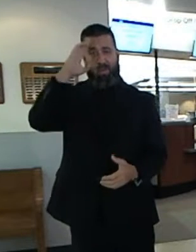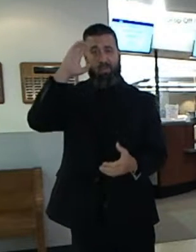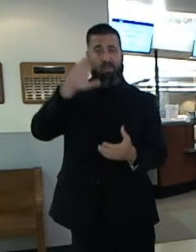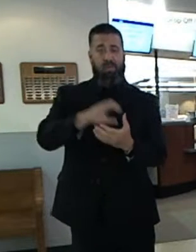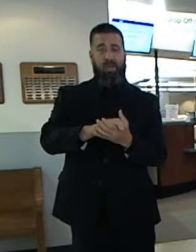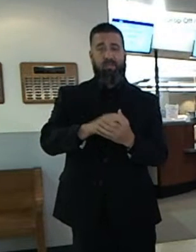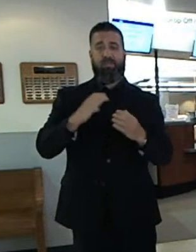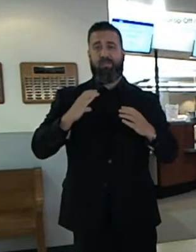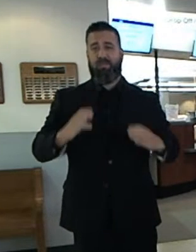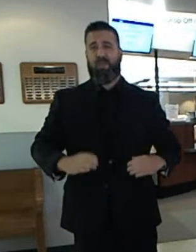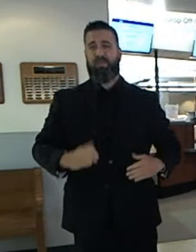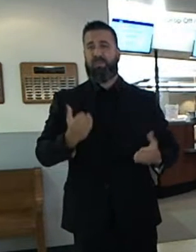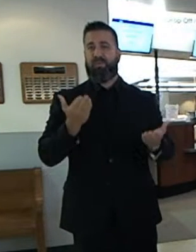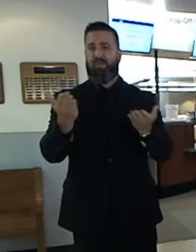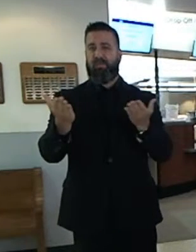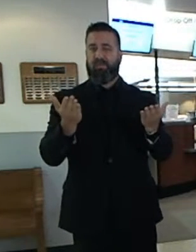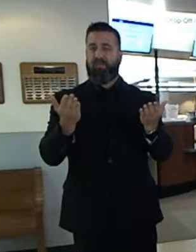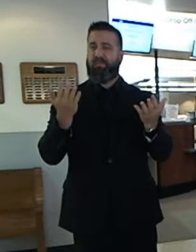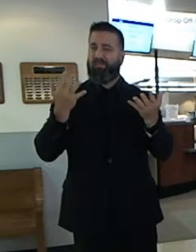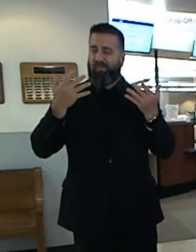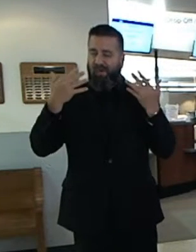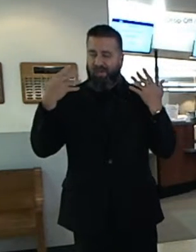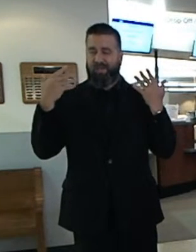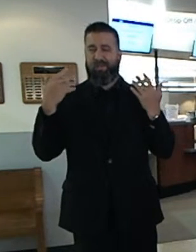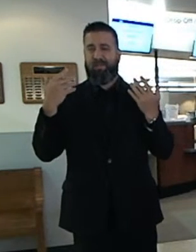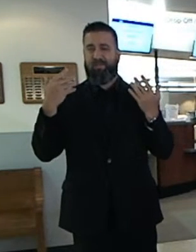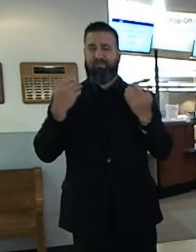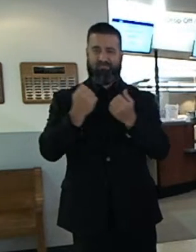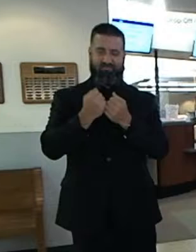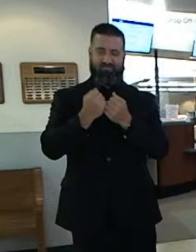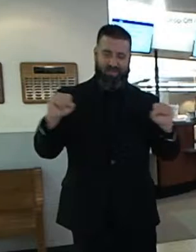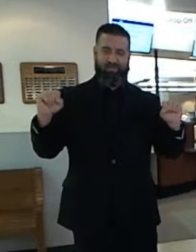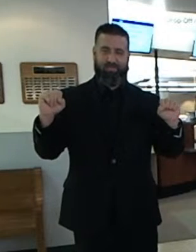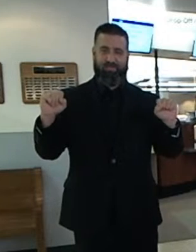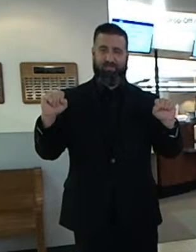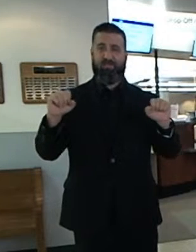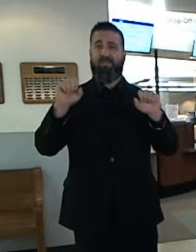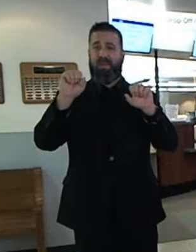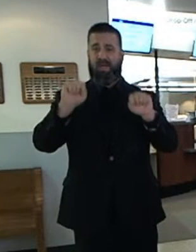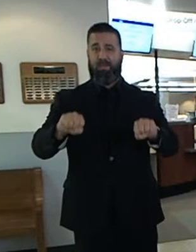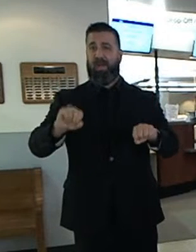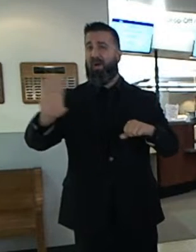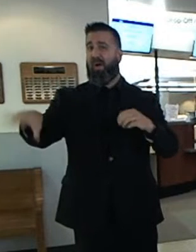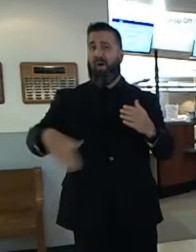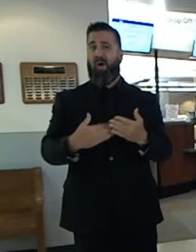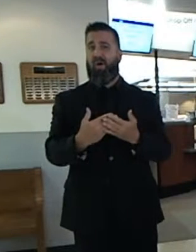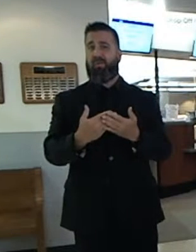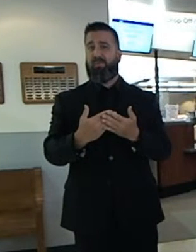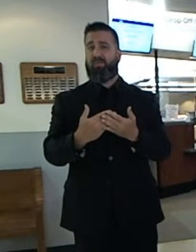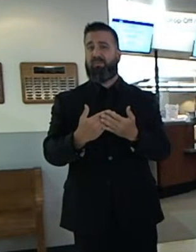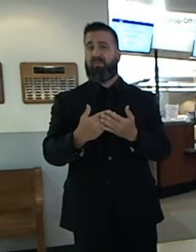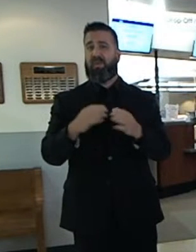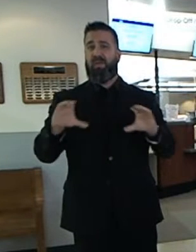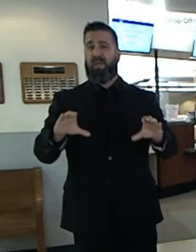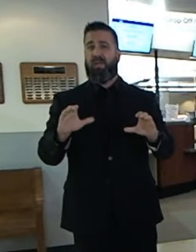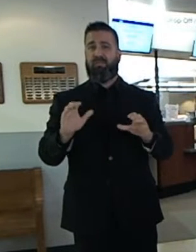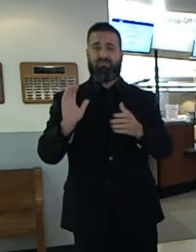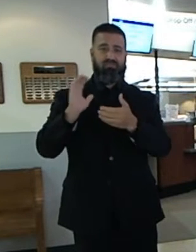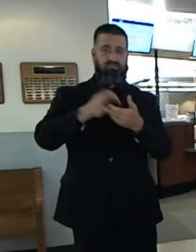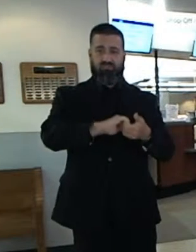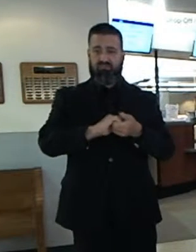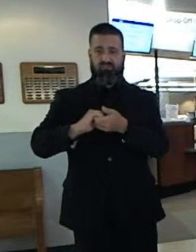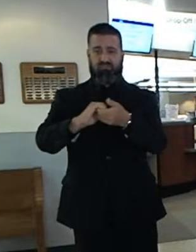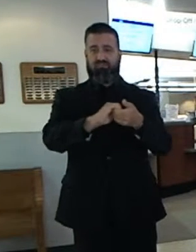both friendly and safe, and it can be all done together, hand in hand,